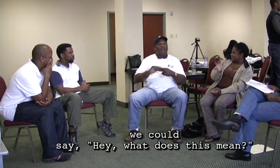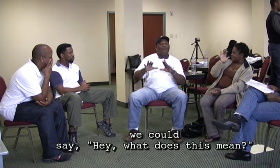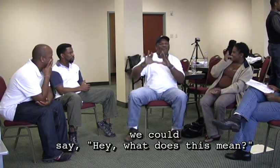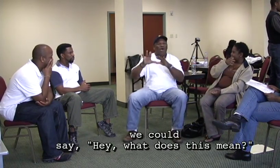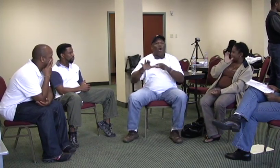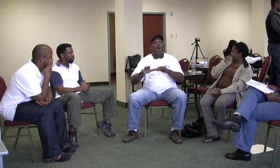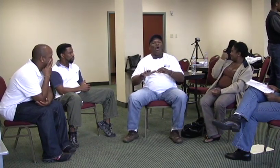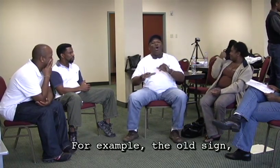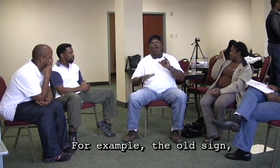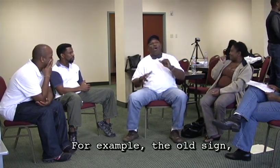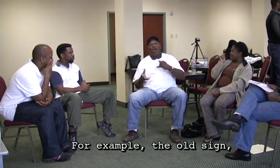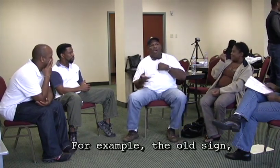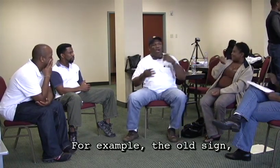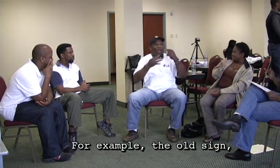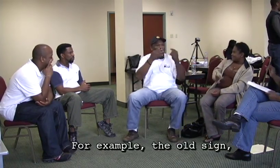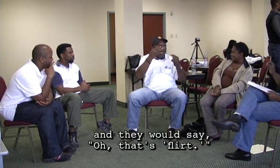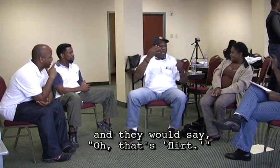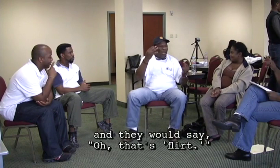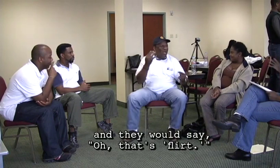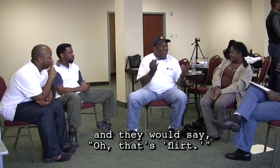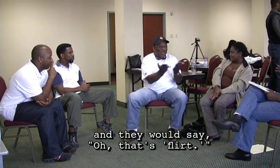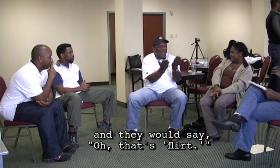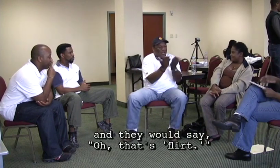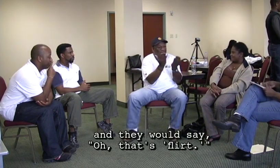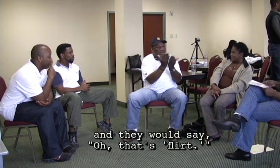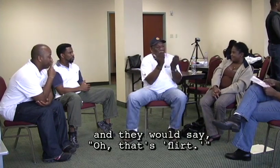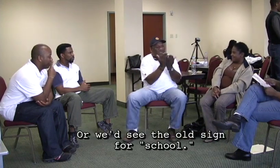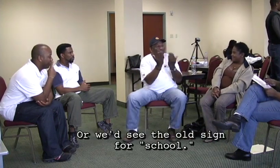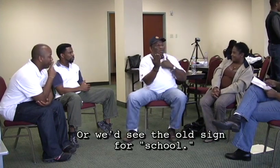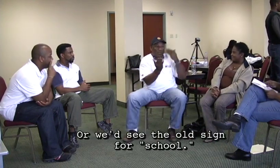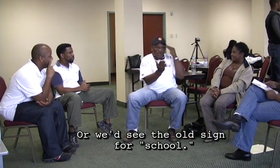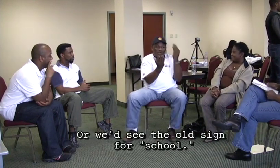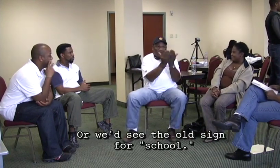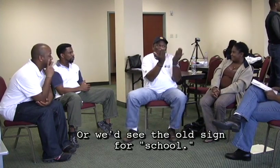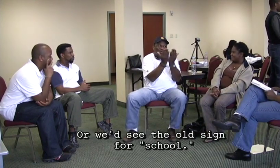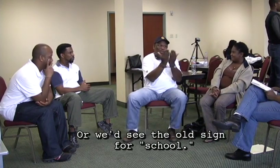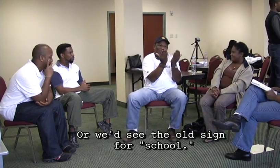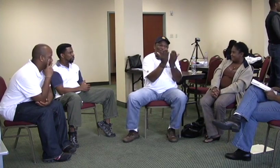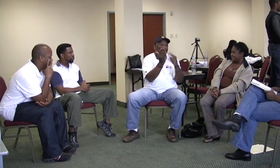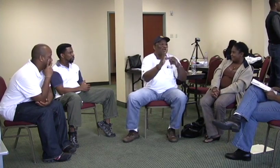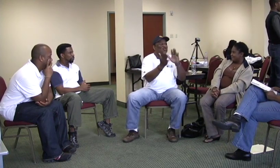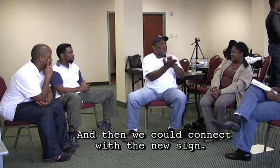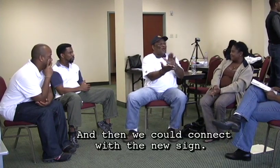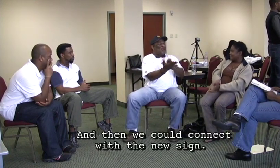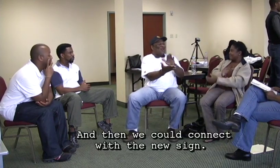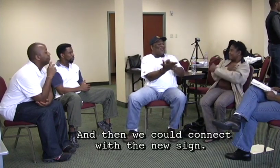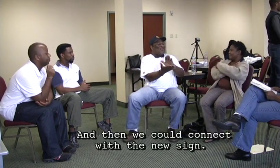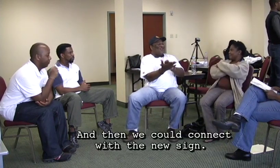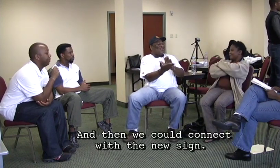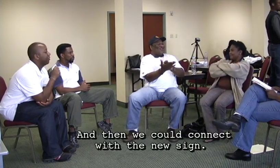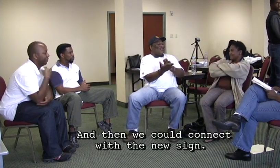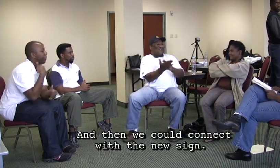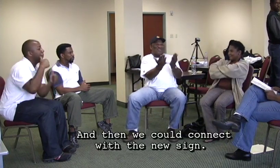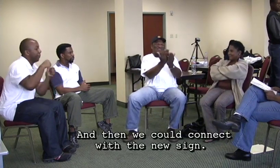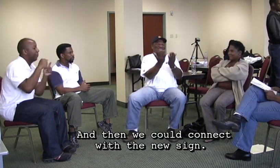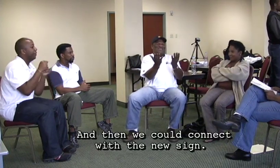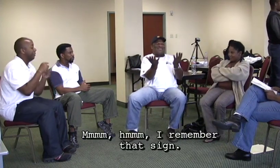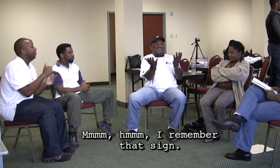mean? For example, the old sign. And they would say, oh, that's flirt. Or we'd see the old sign for school and we could connect it with the new sign. I remember